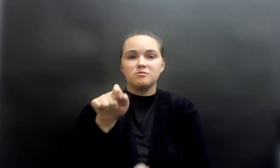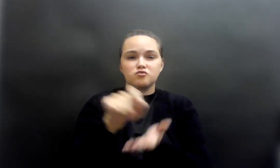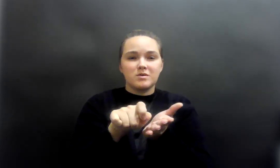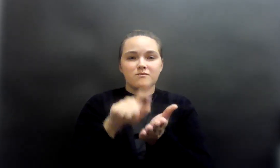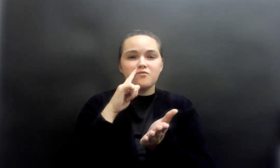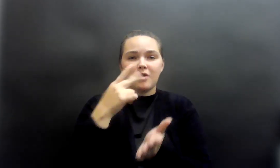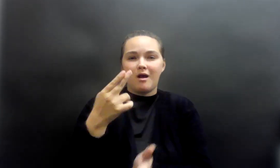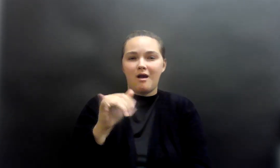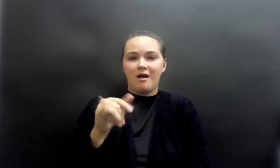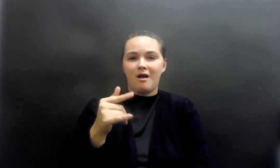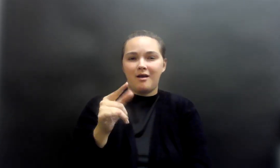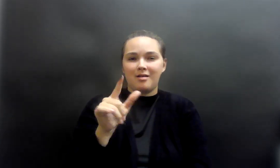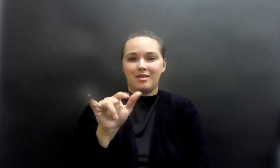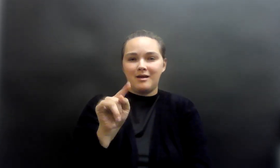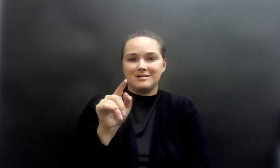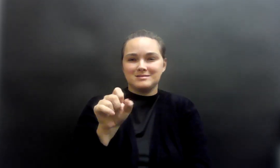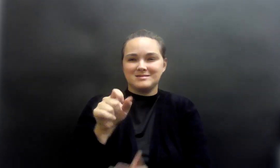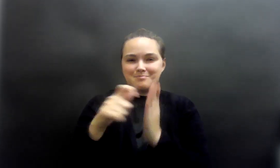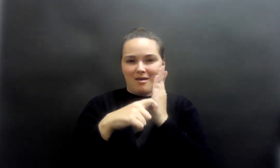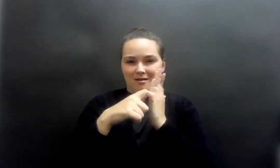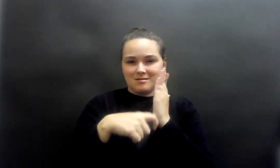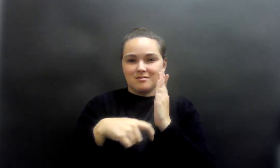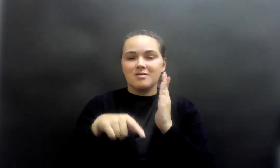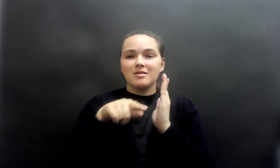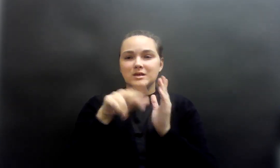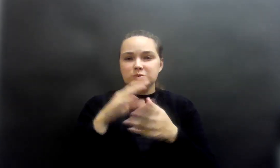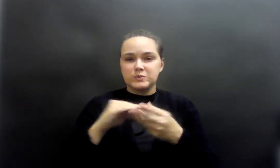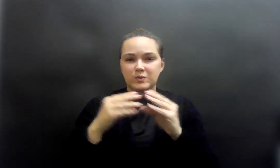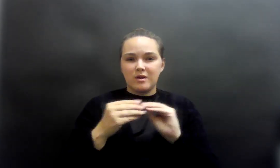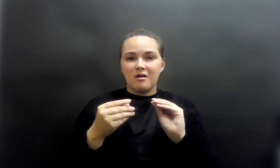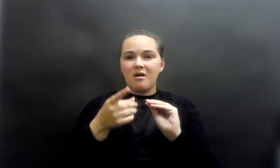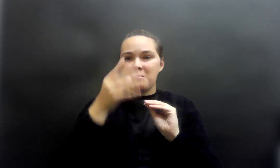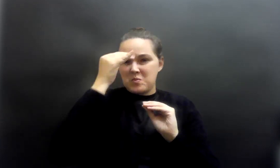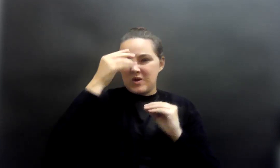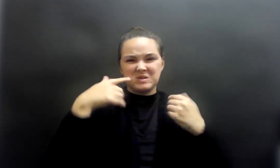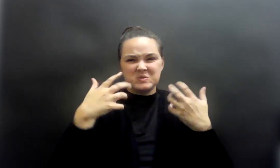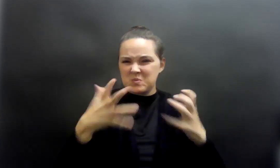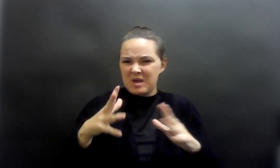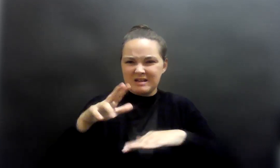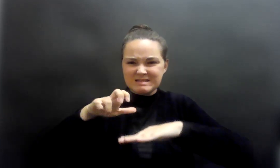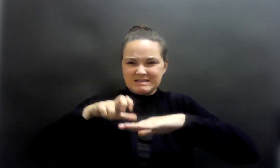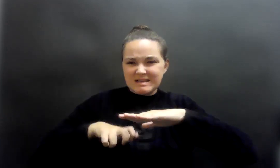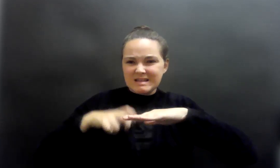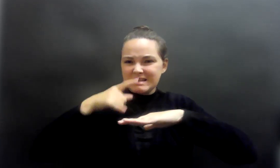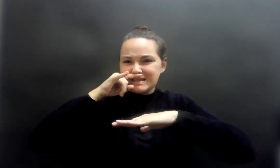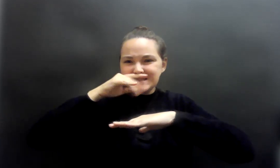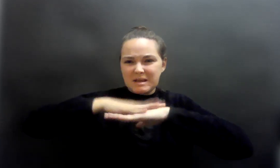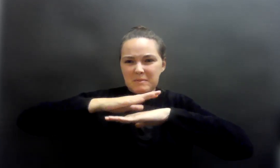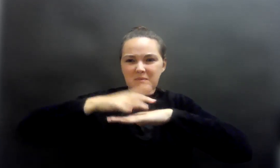Highlights. In this short story, a boy doesn't want to sit at the kids' table for Thanksgiving. As you